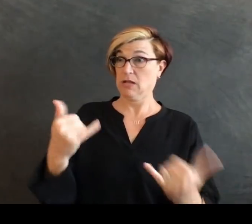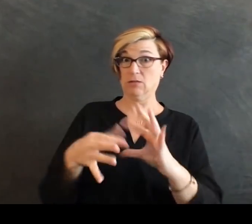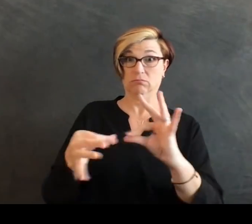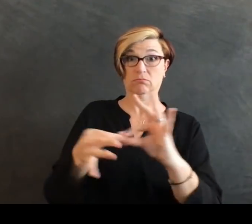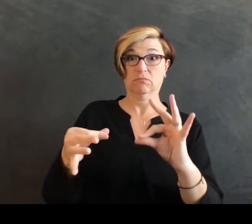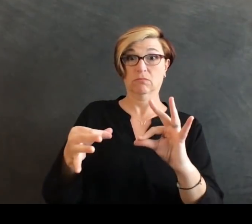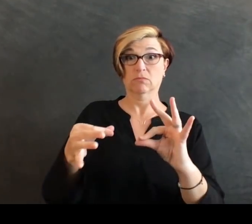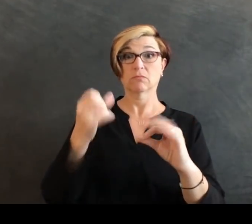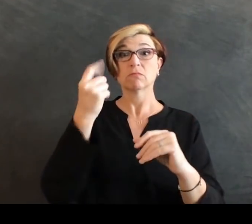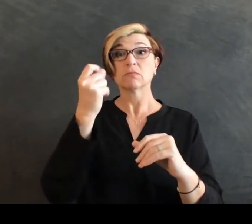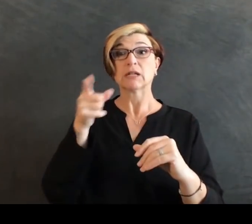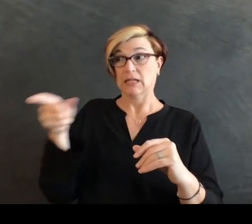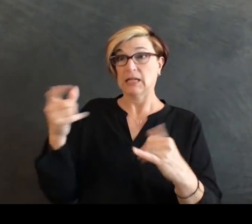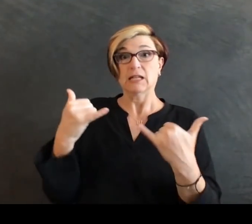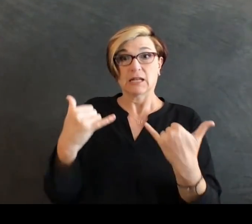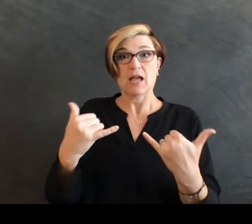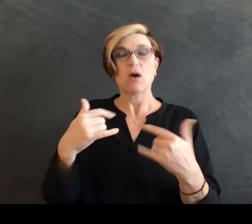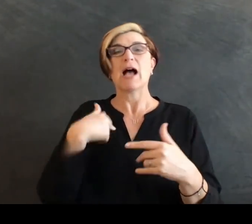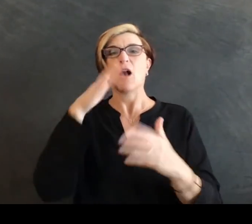test from Abbott.